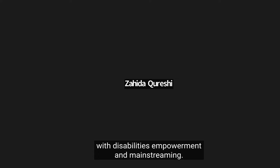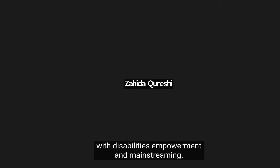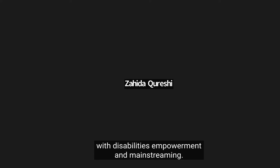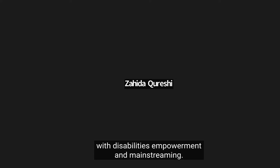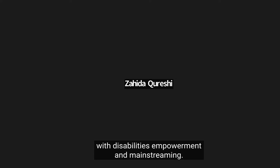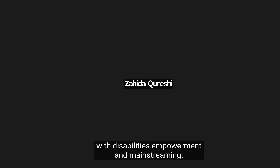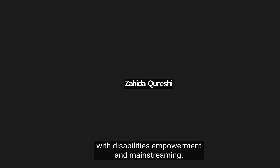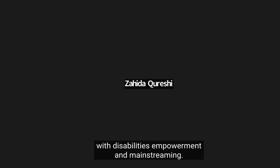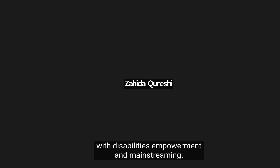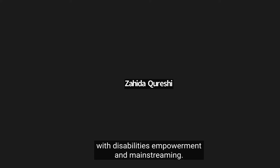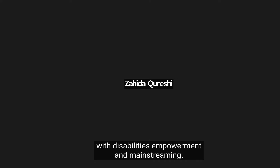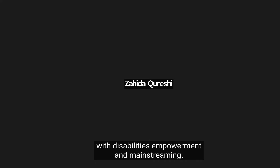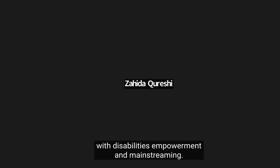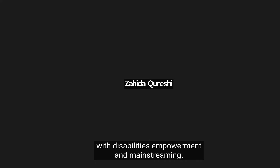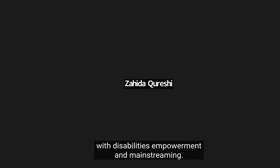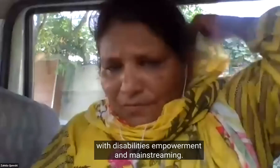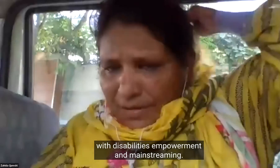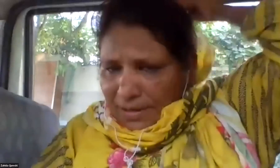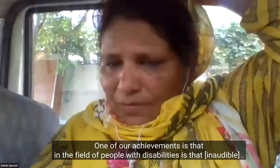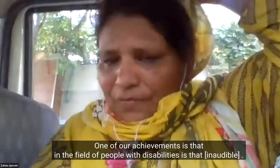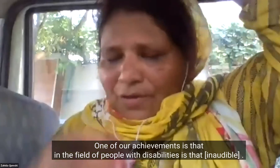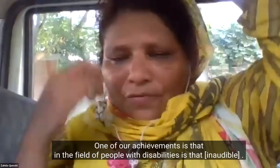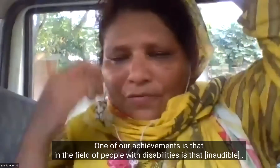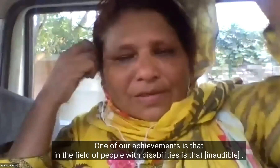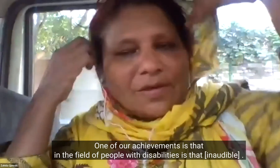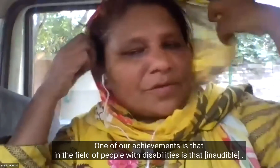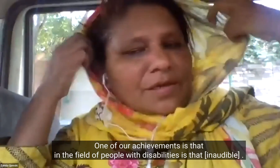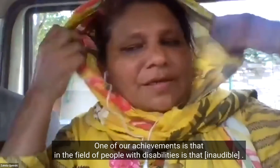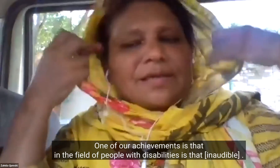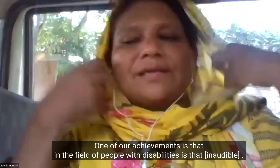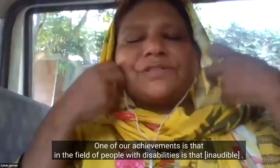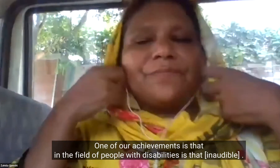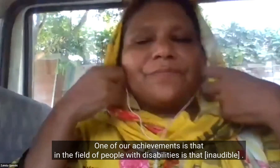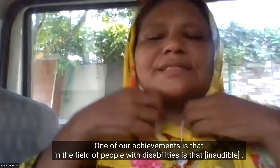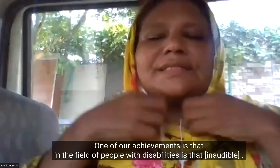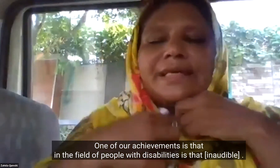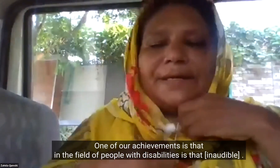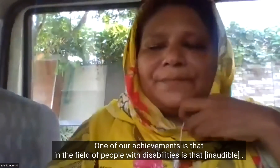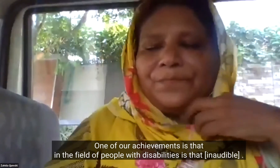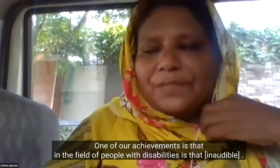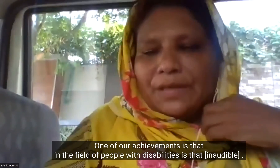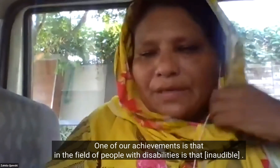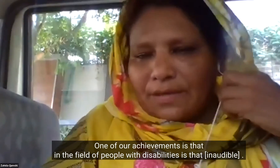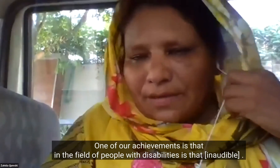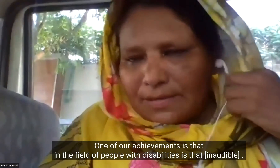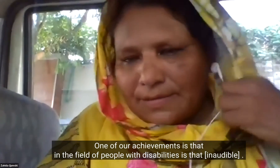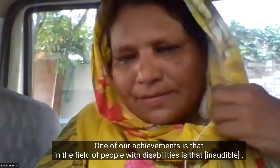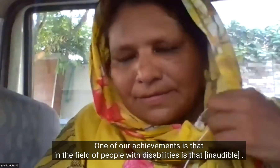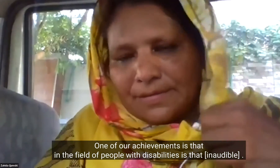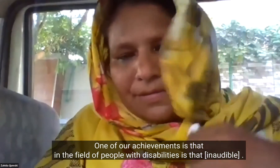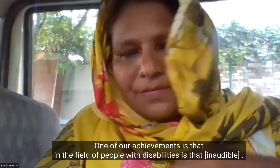empowerment and mainstreaming. One of our achievement is that